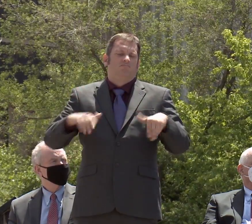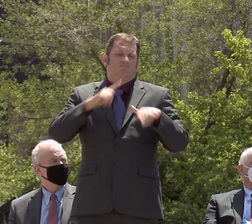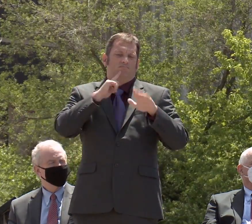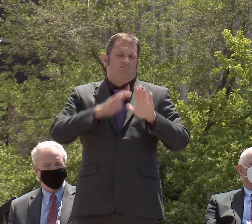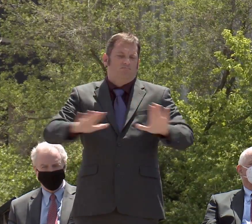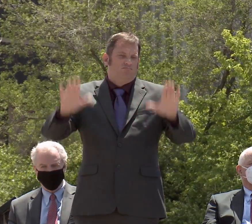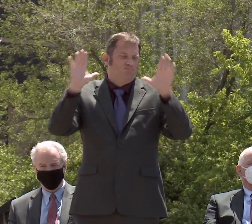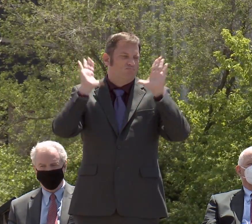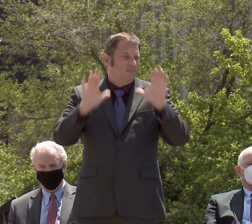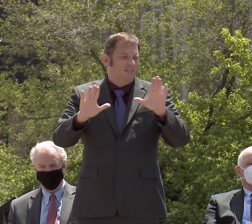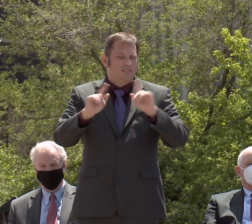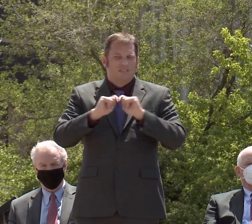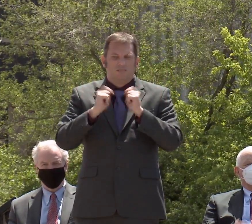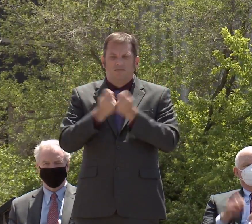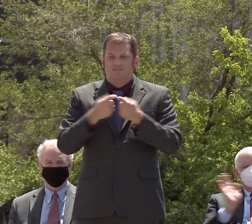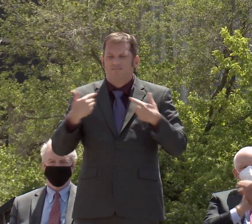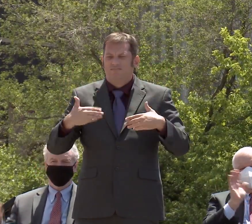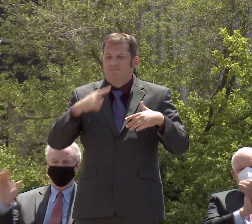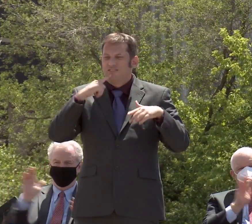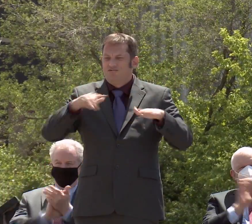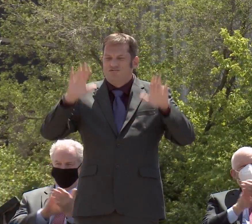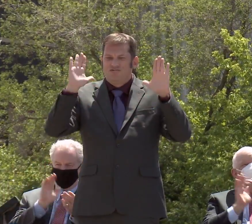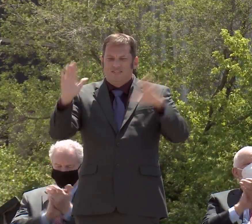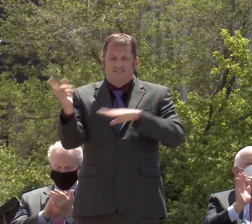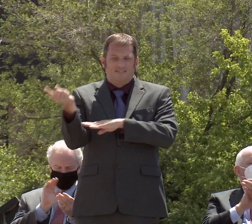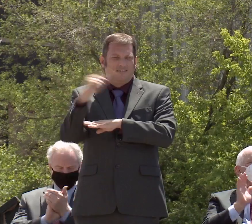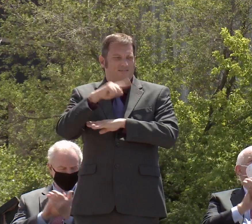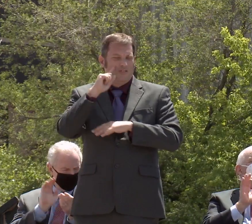this is a great day for this region. Thank you very much.